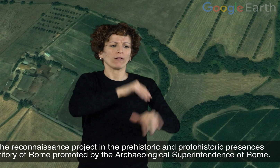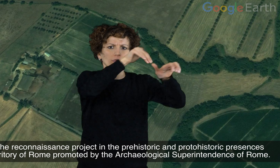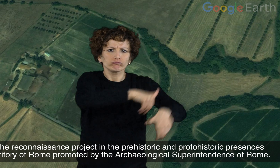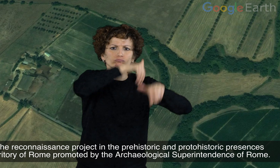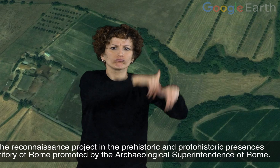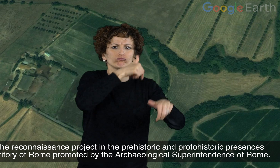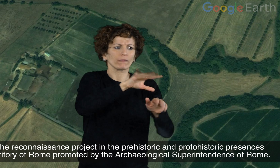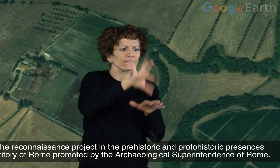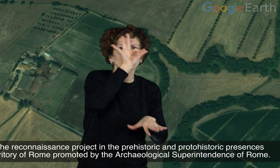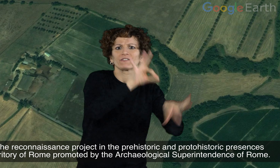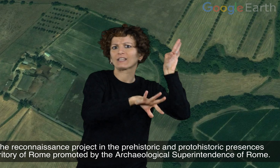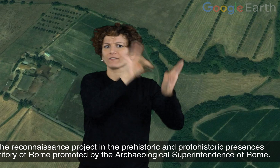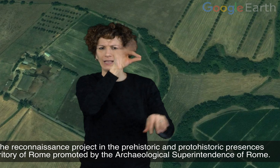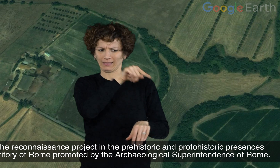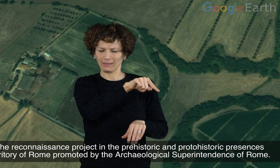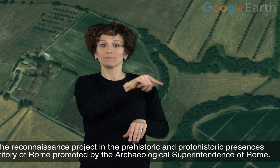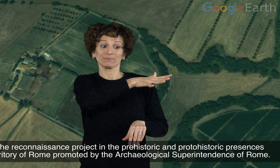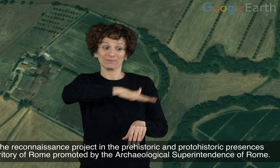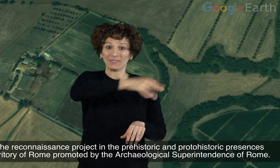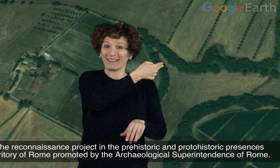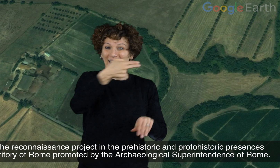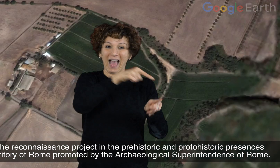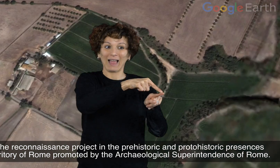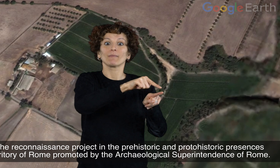the Archaeological Superintendence of Rome.